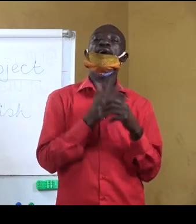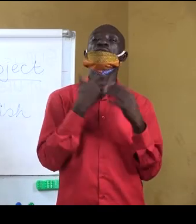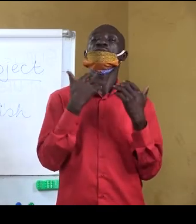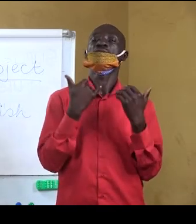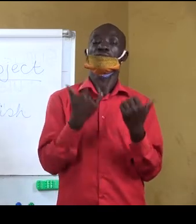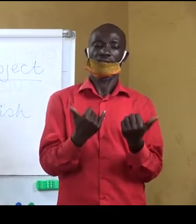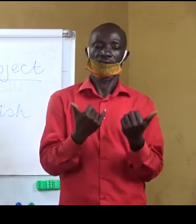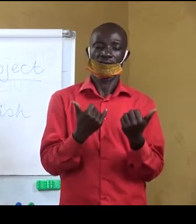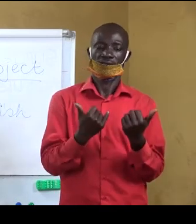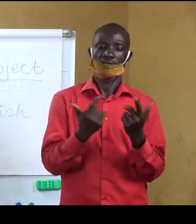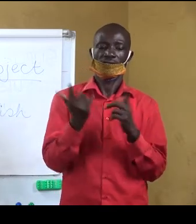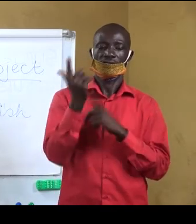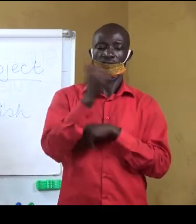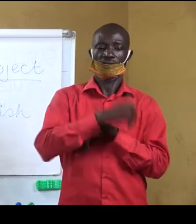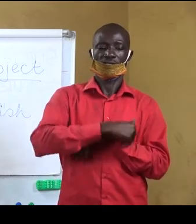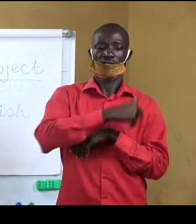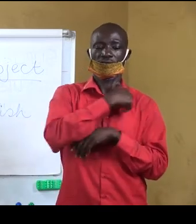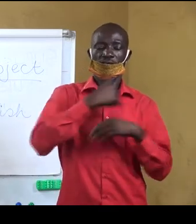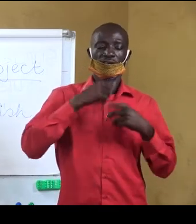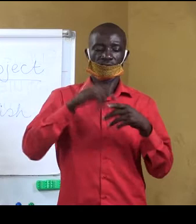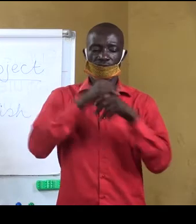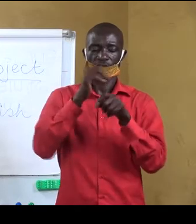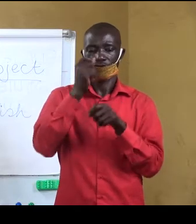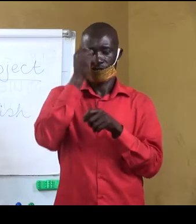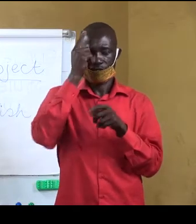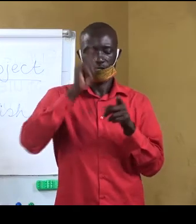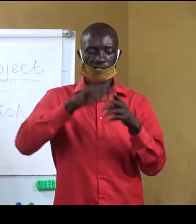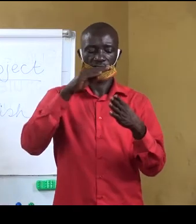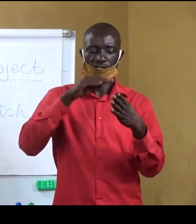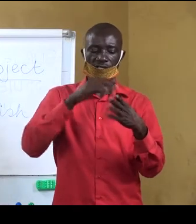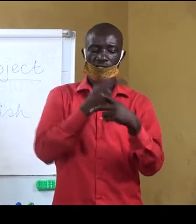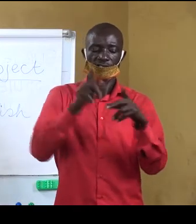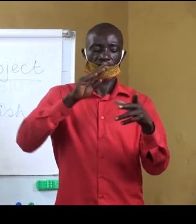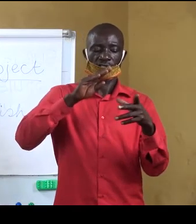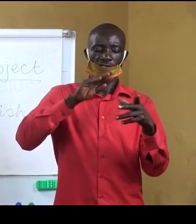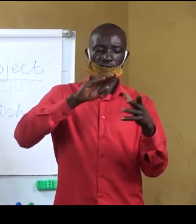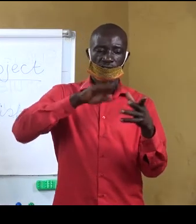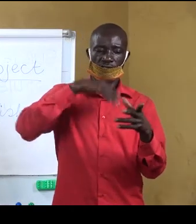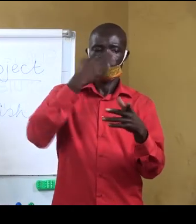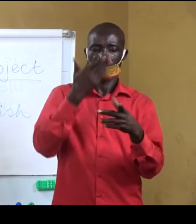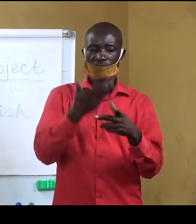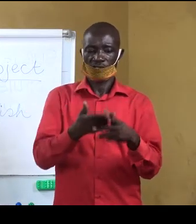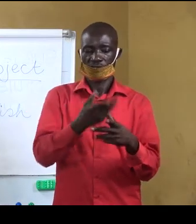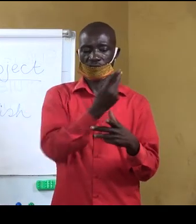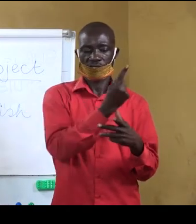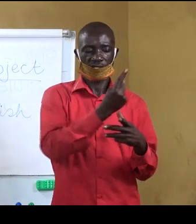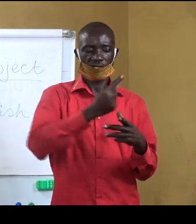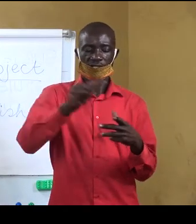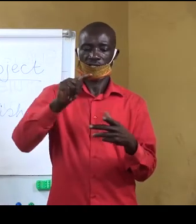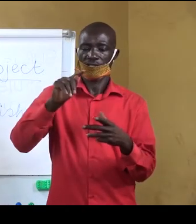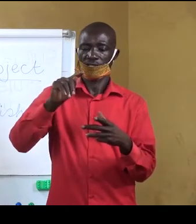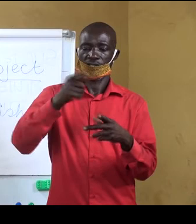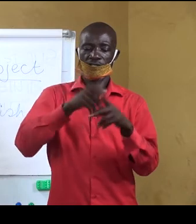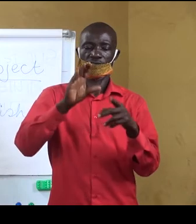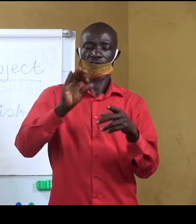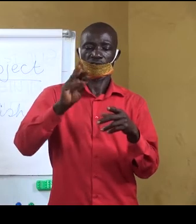sentences, because we have to make you understand the different components that come together to